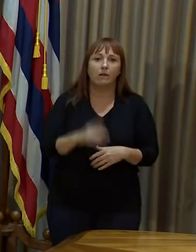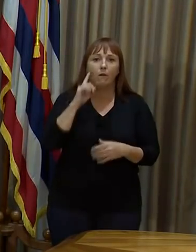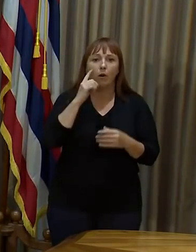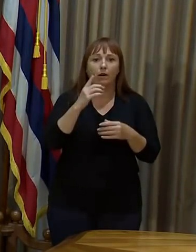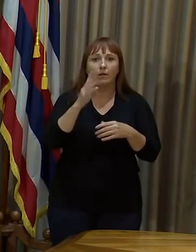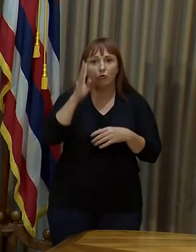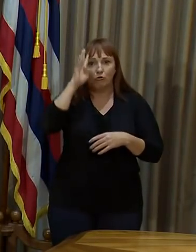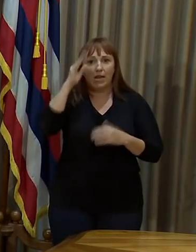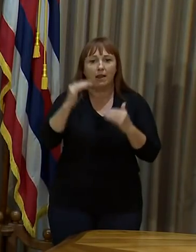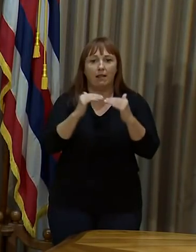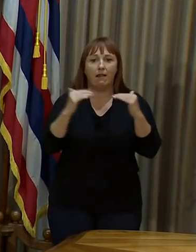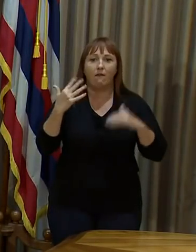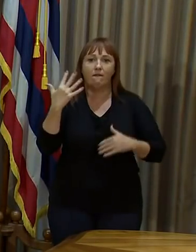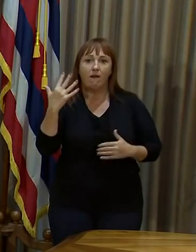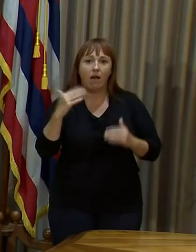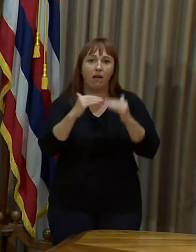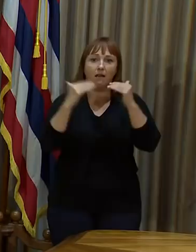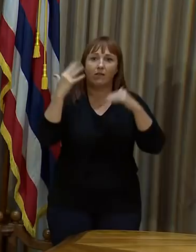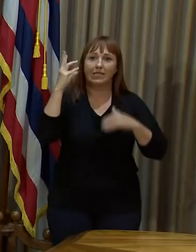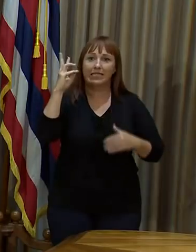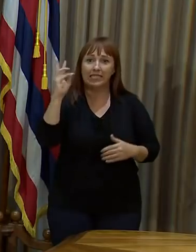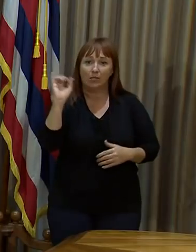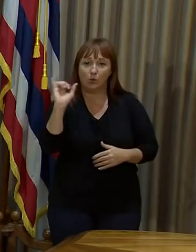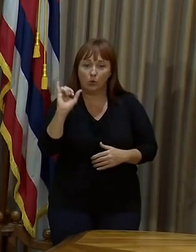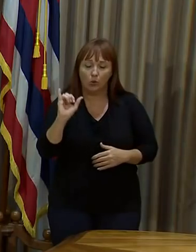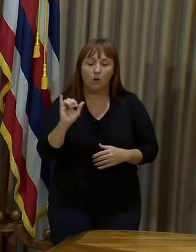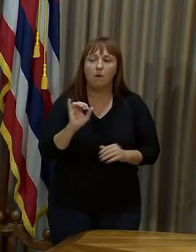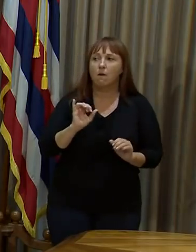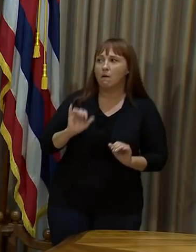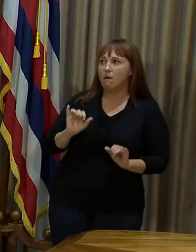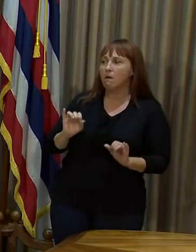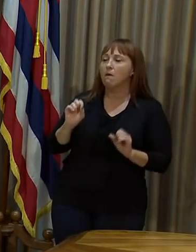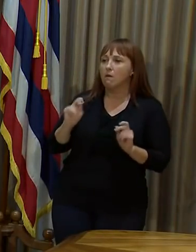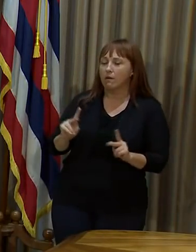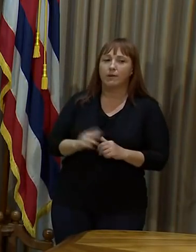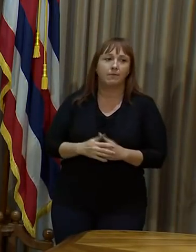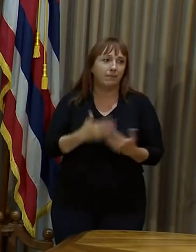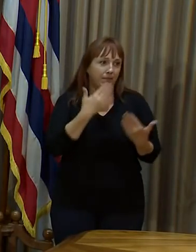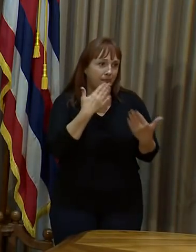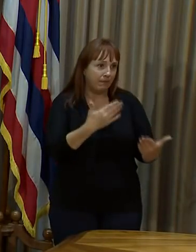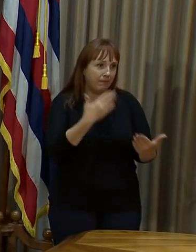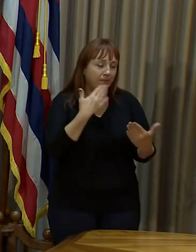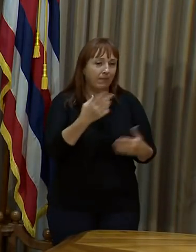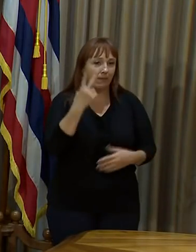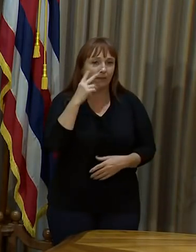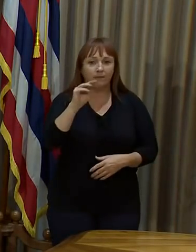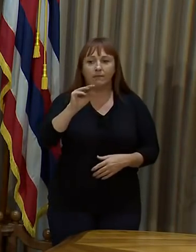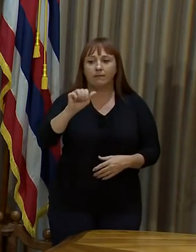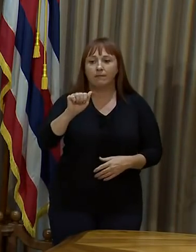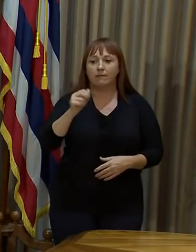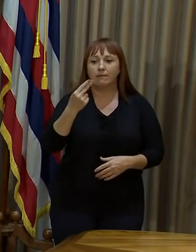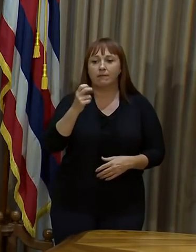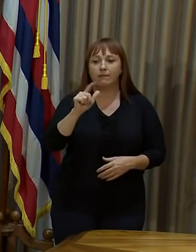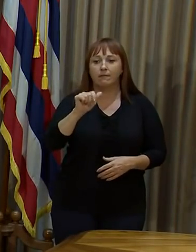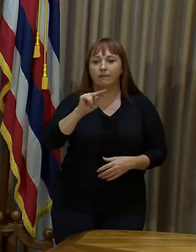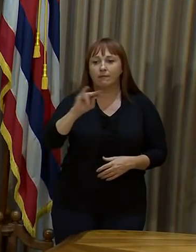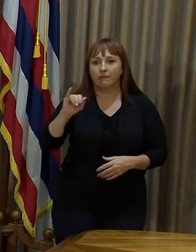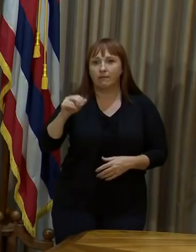to create Tier 6. I see. Okay. All right, thanks, Stuart. And I see Mahelani, H&N.